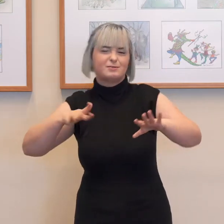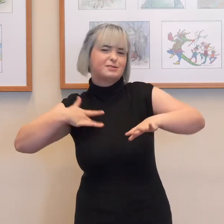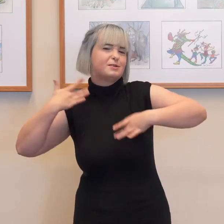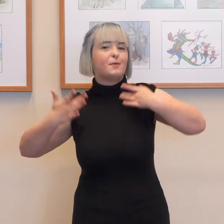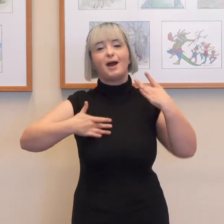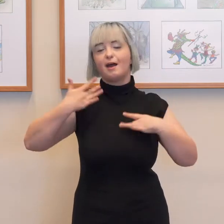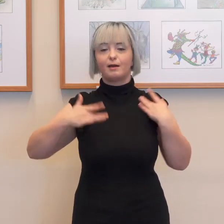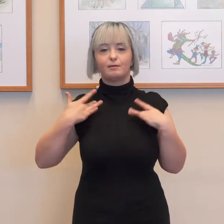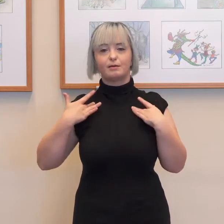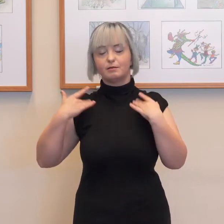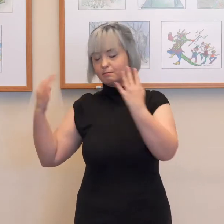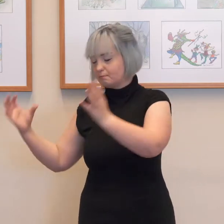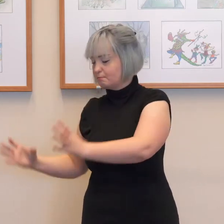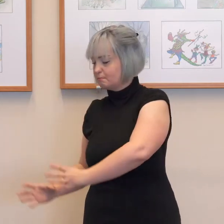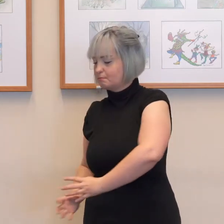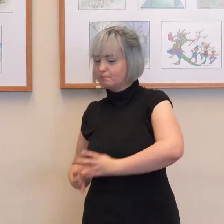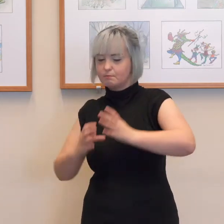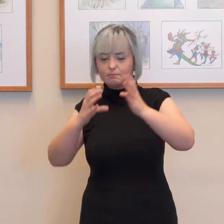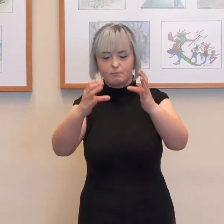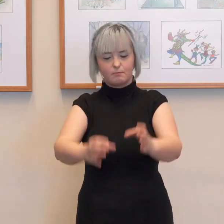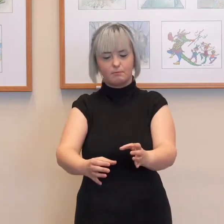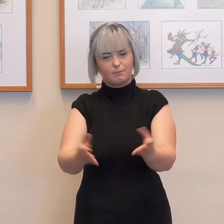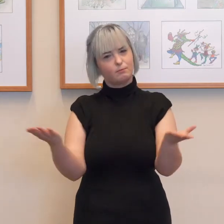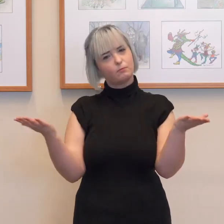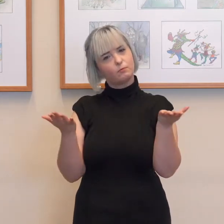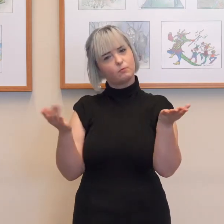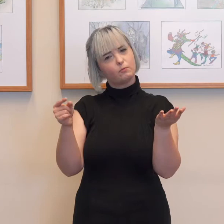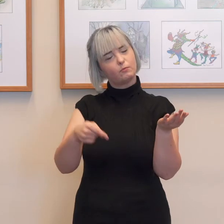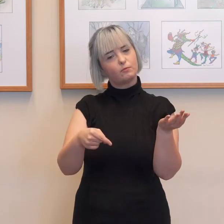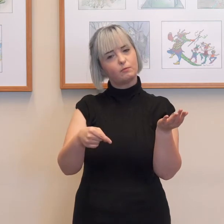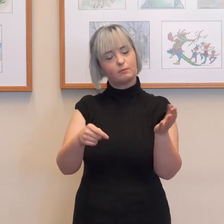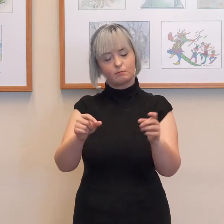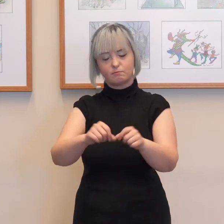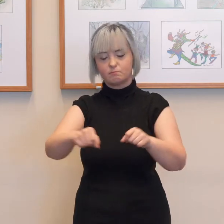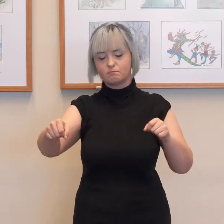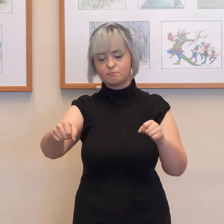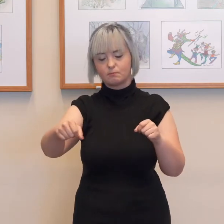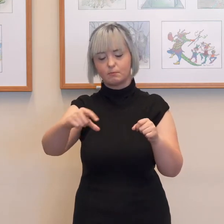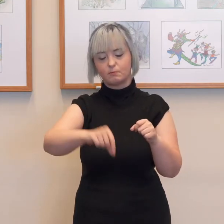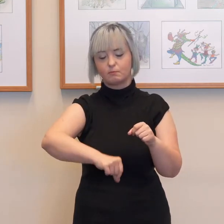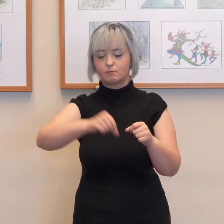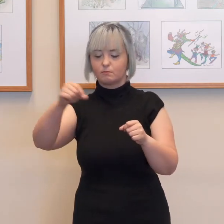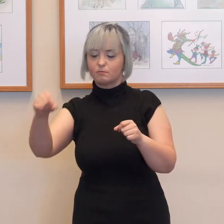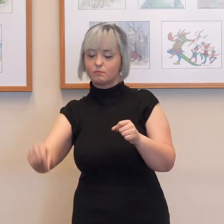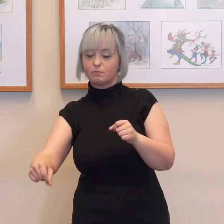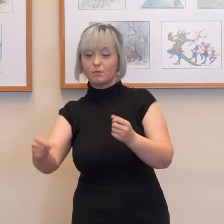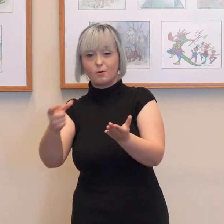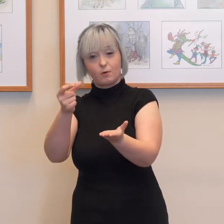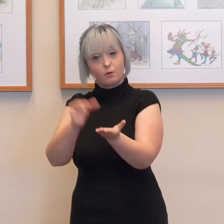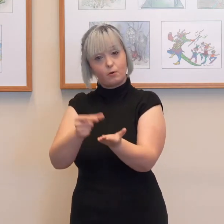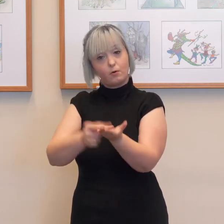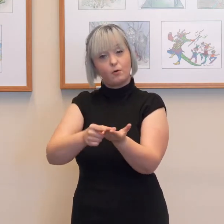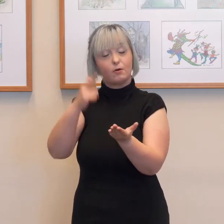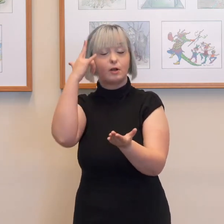he was finished and feeling happy, he pulled out a sack. And what was in the sack? Gold